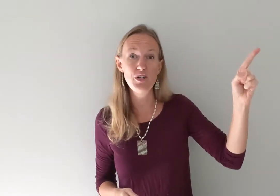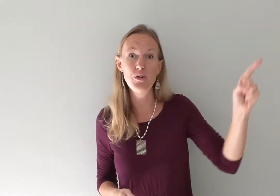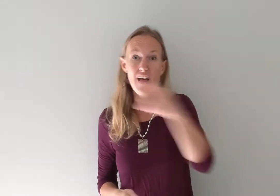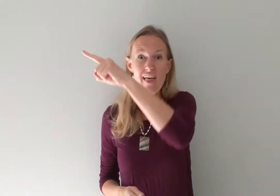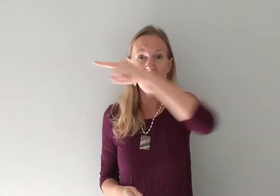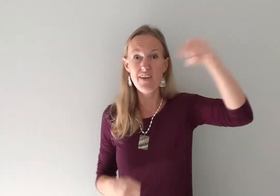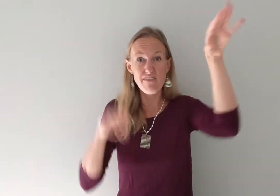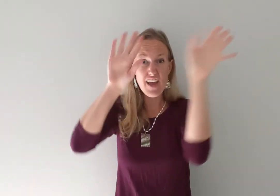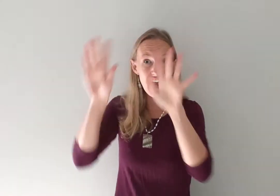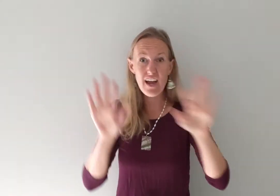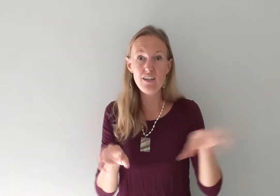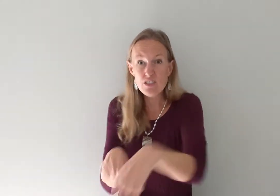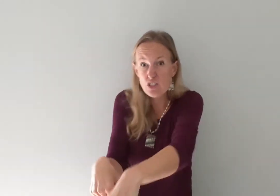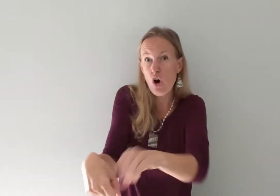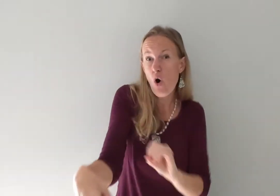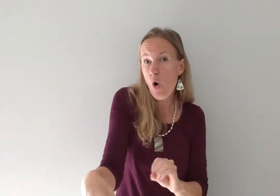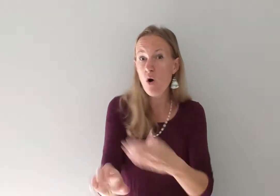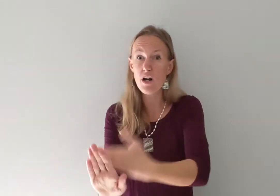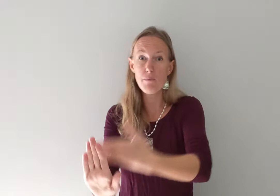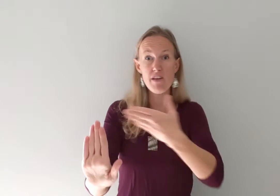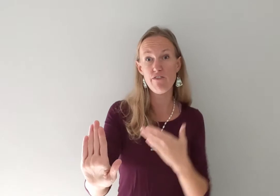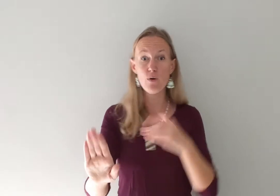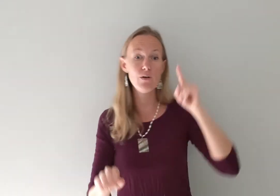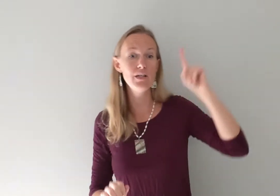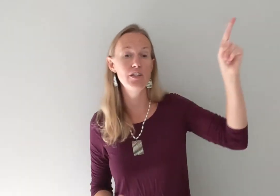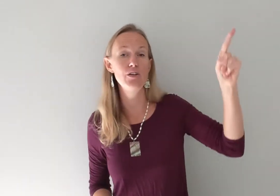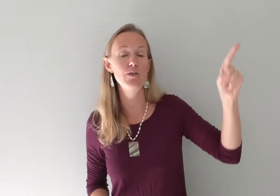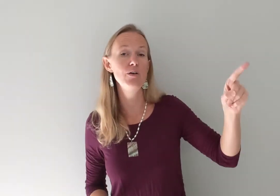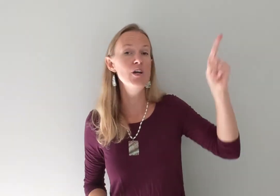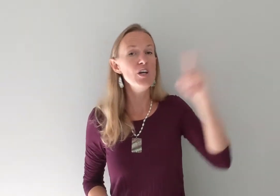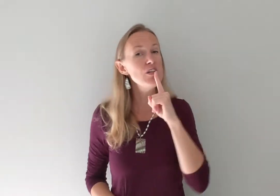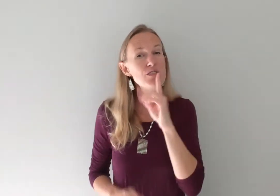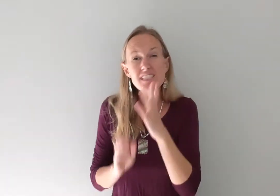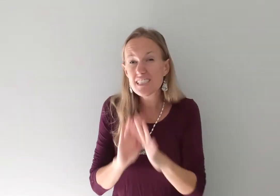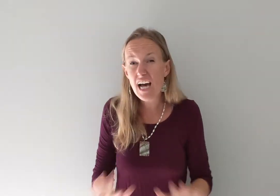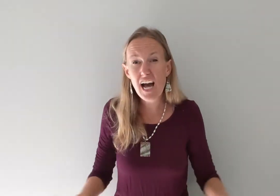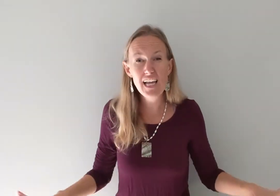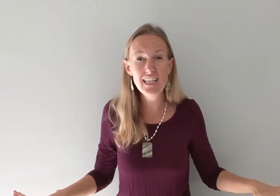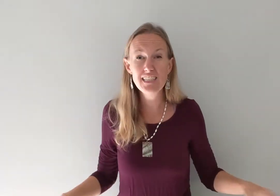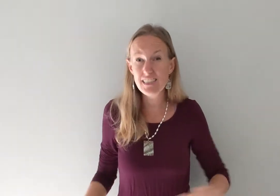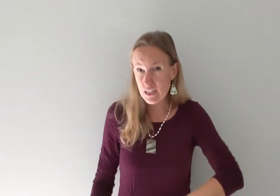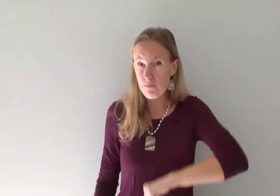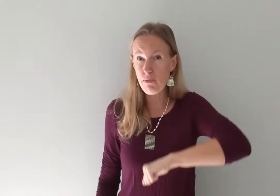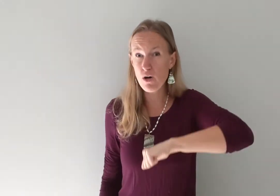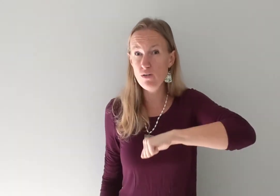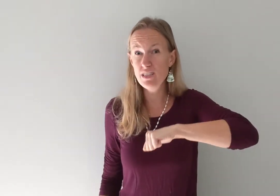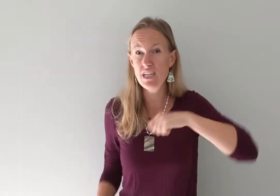you. The veil tore before you. You silenced the boast